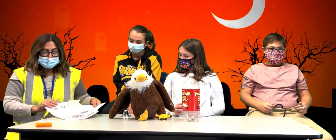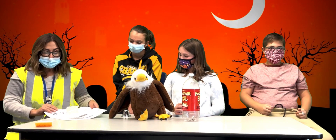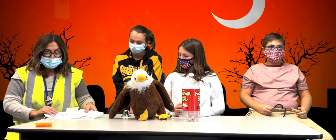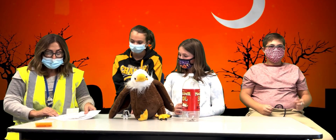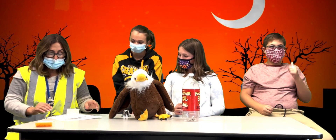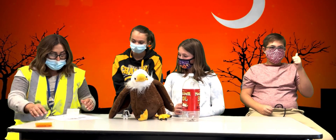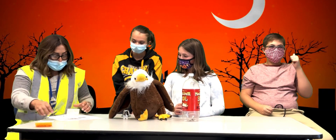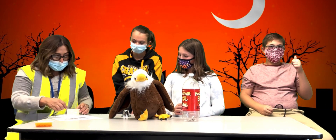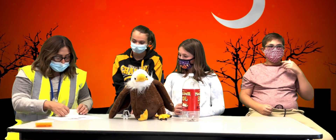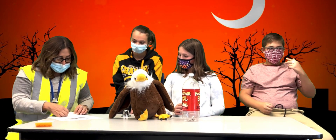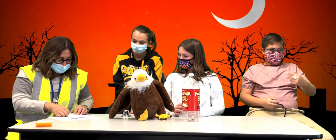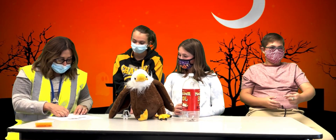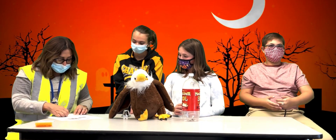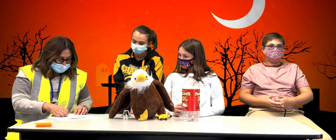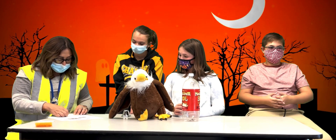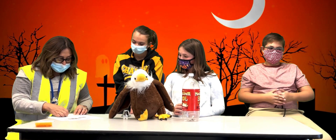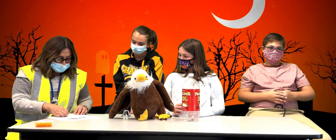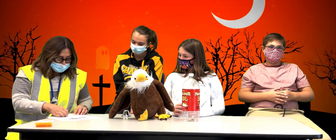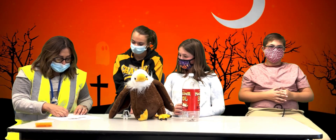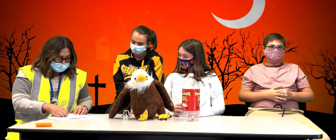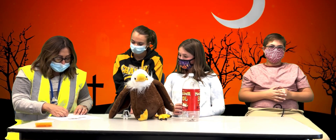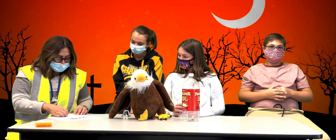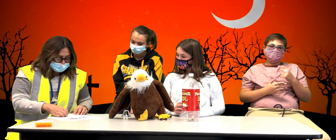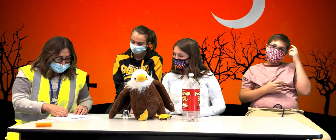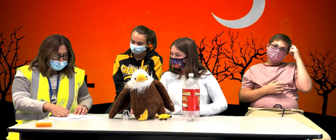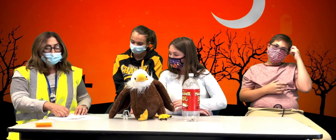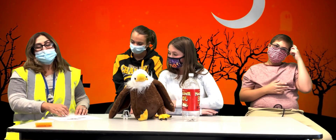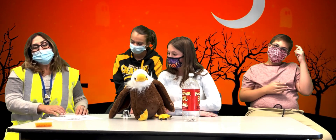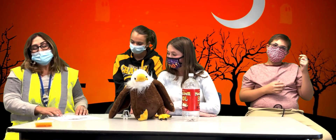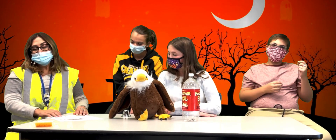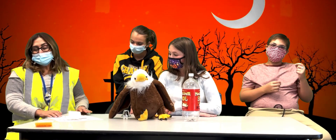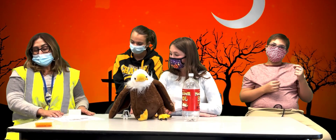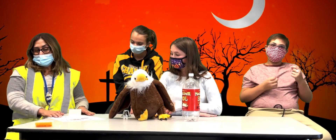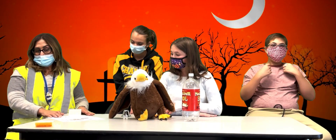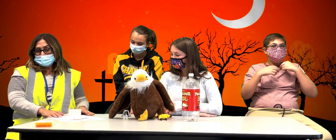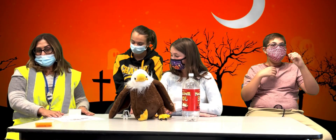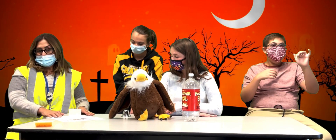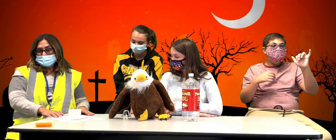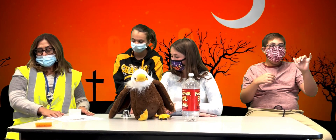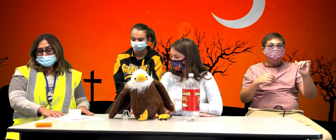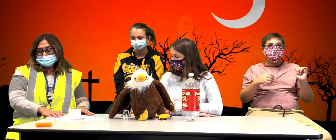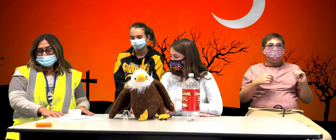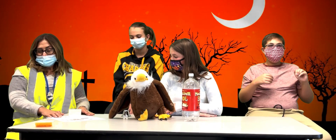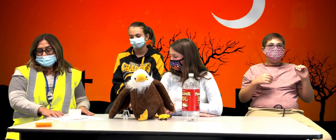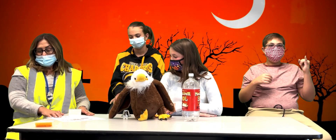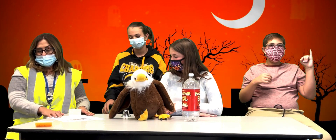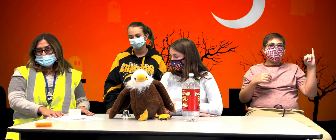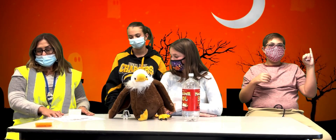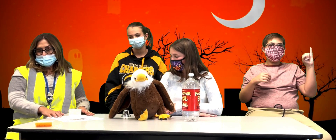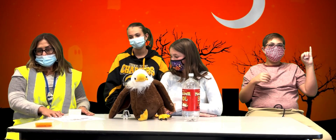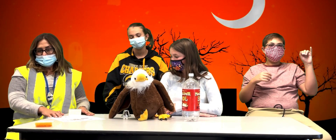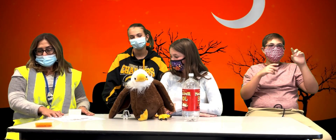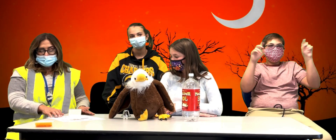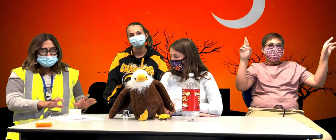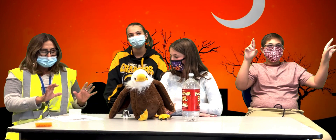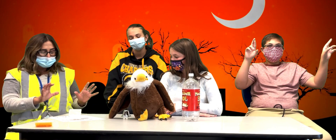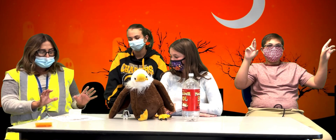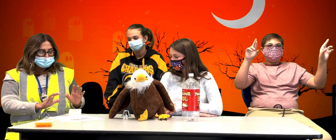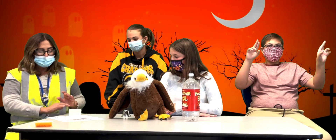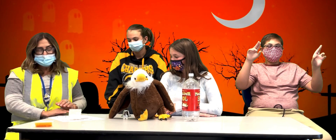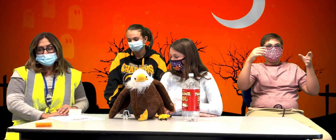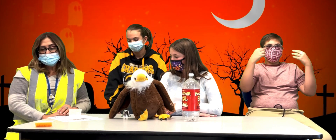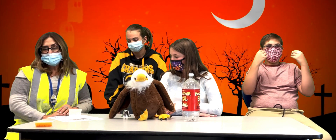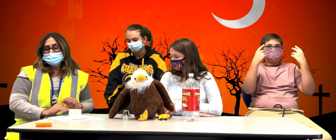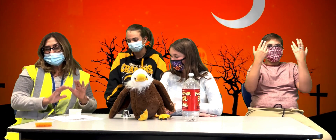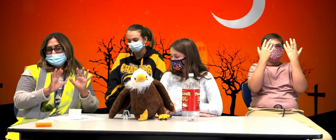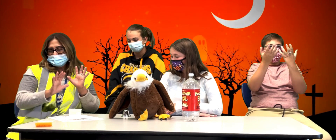All right. I have iReady is coming our way, and we have a